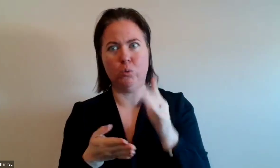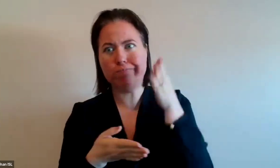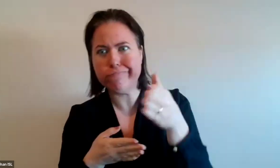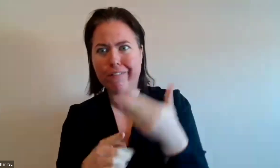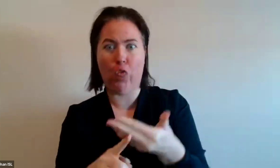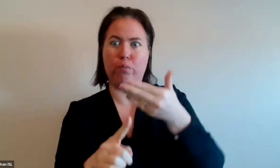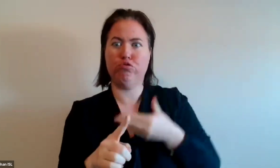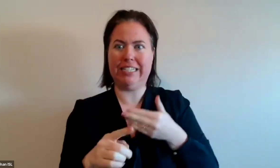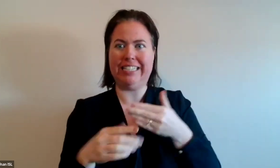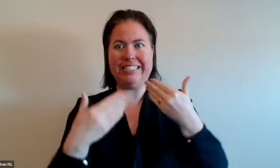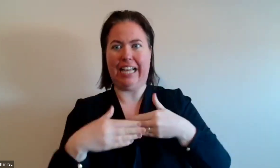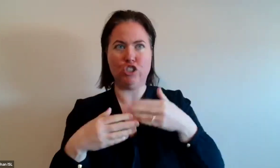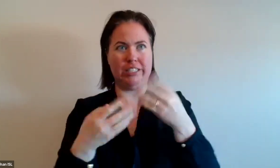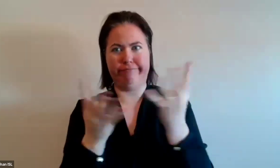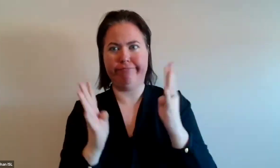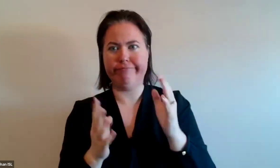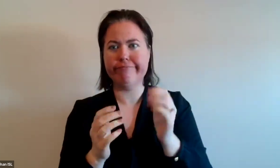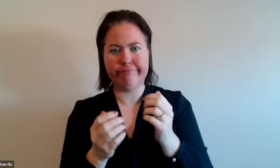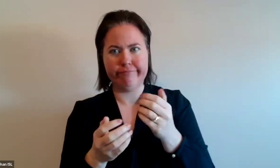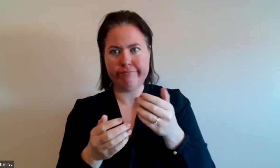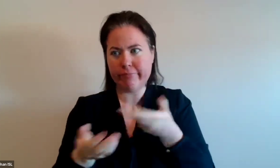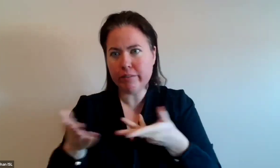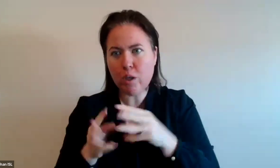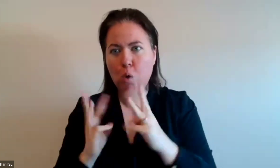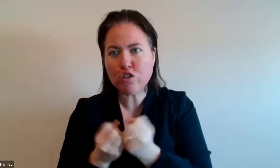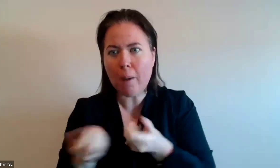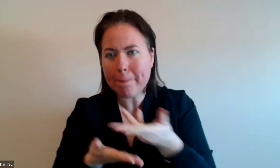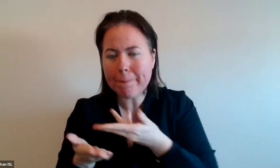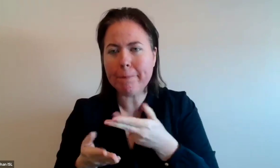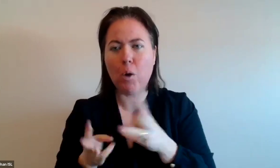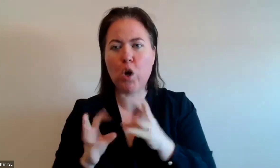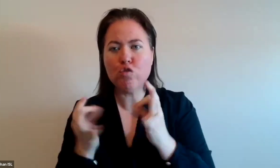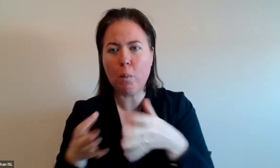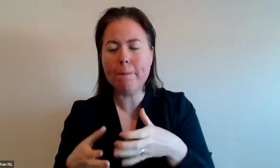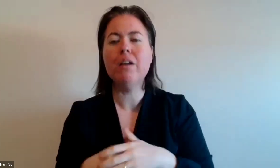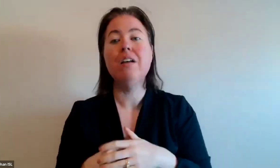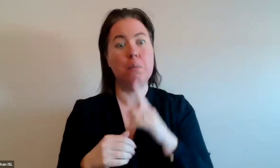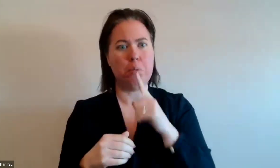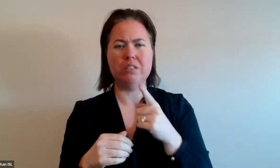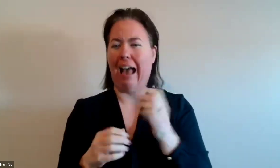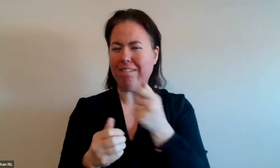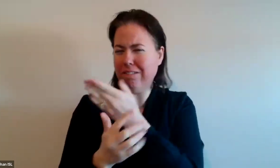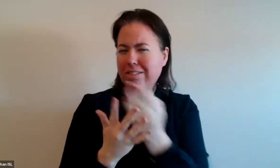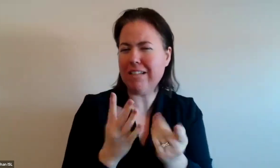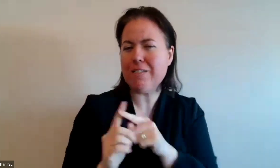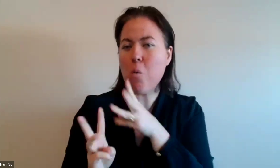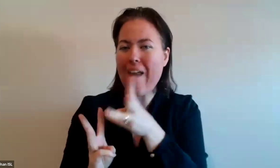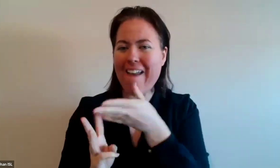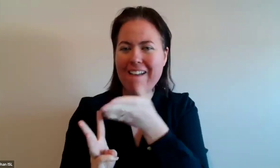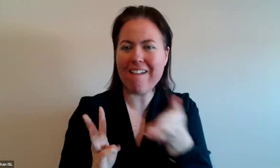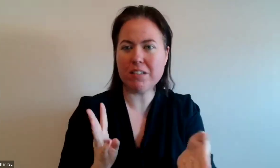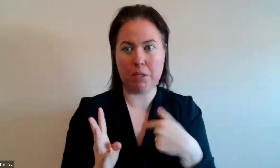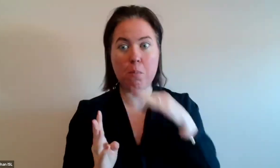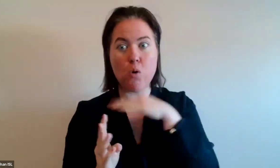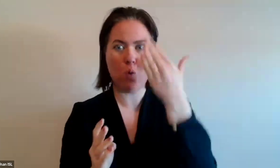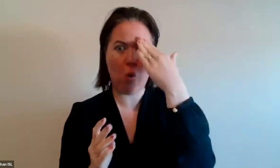because it's important for us to think about all the ways that we can have an impact on this process. And hopefully by collaborating and working together, we